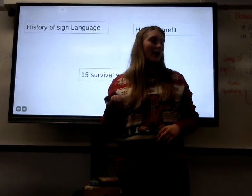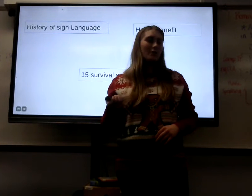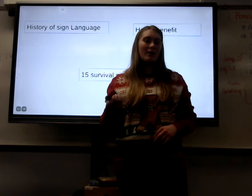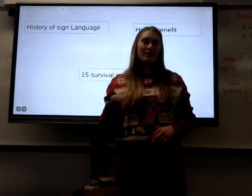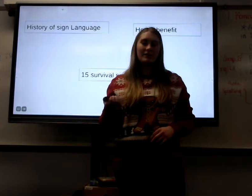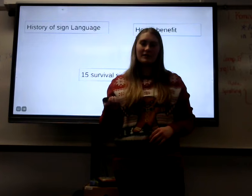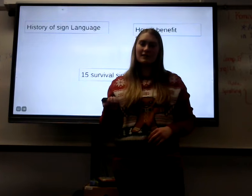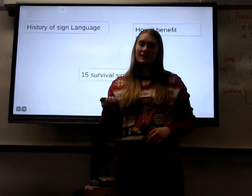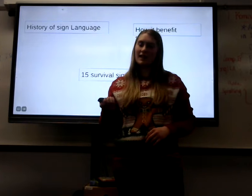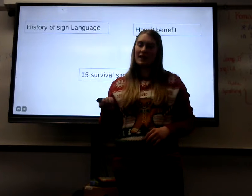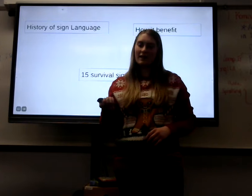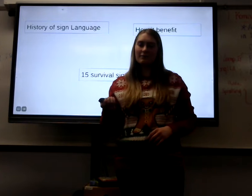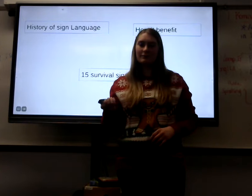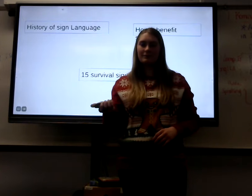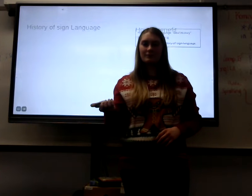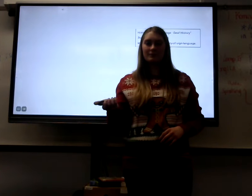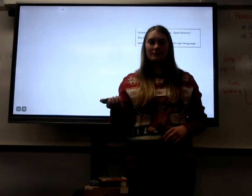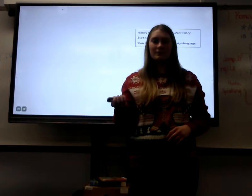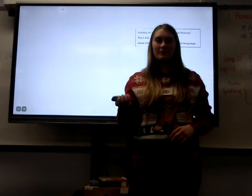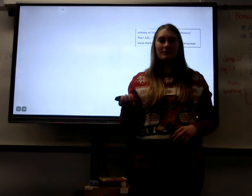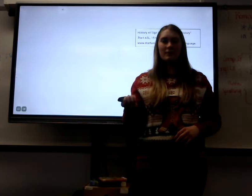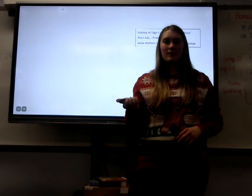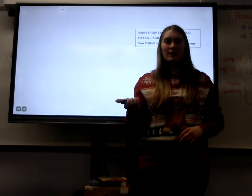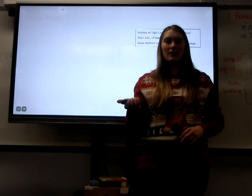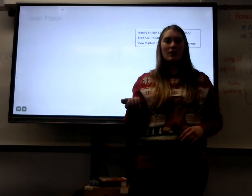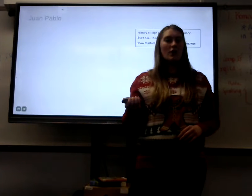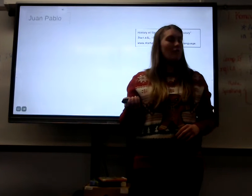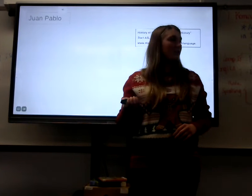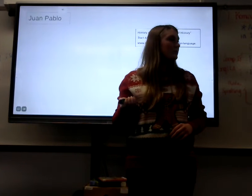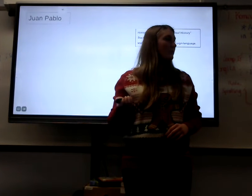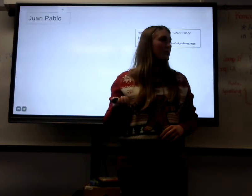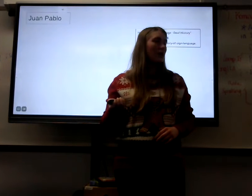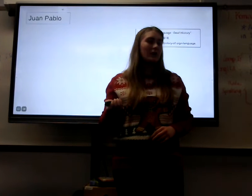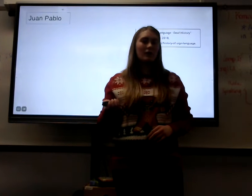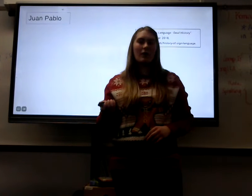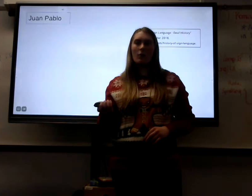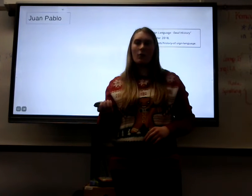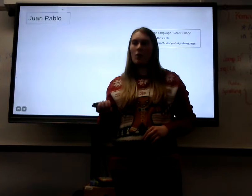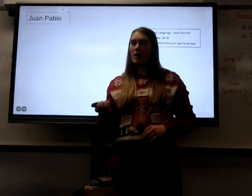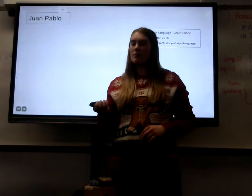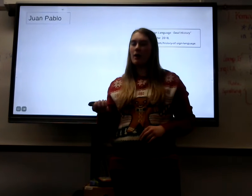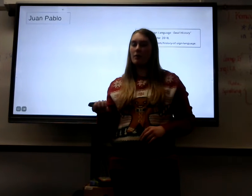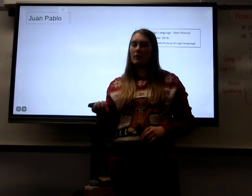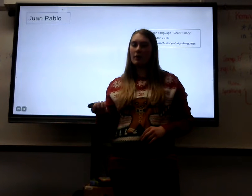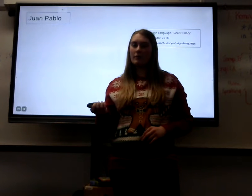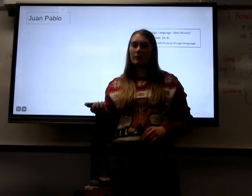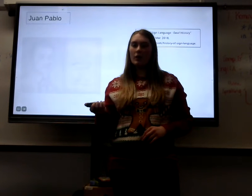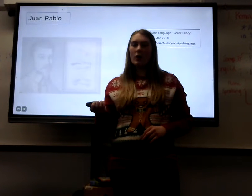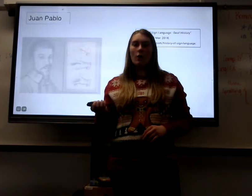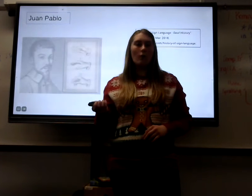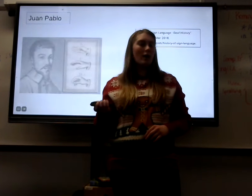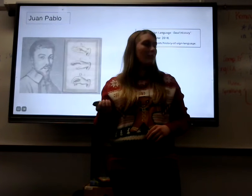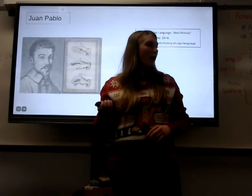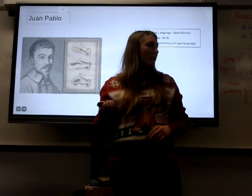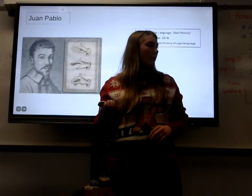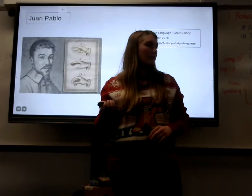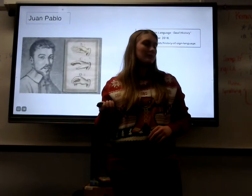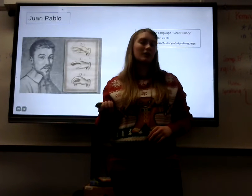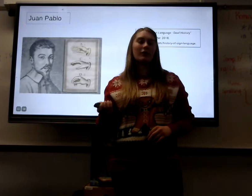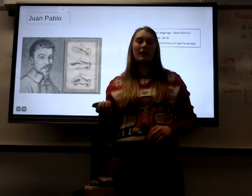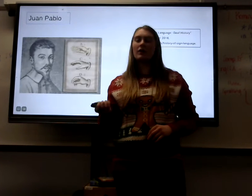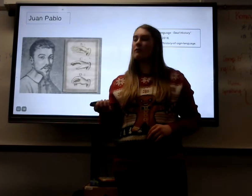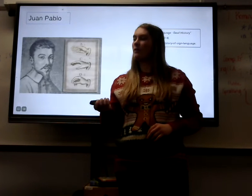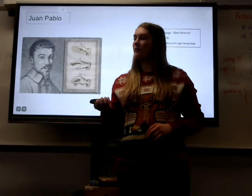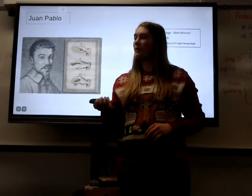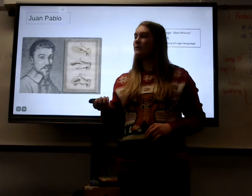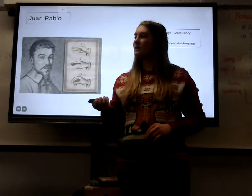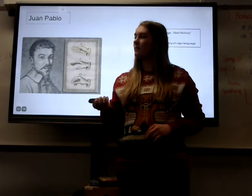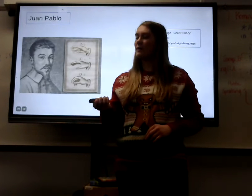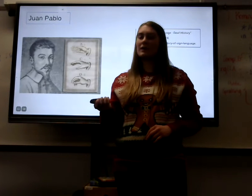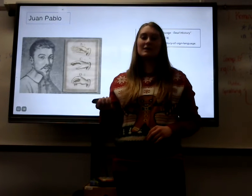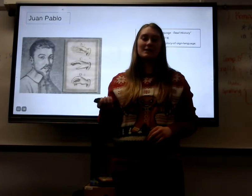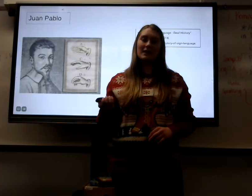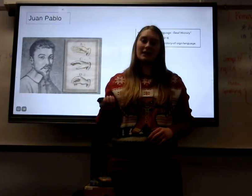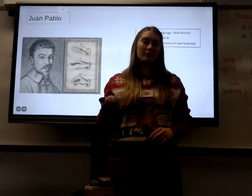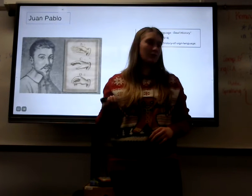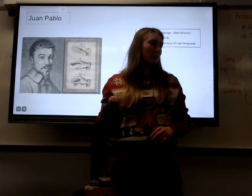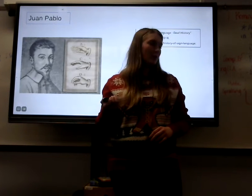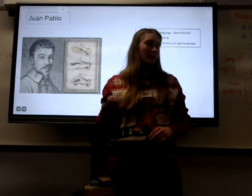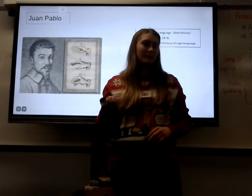how it benefits society. First we'll be talking about Juan Pablo. Juan Pablo was the creator of the first American Sign Language book.